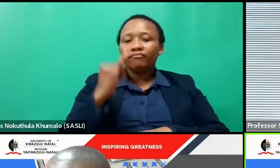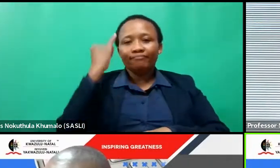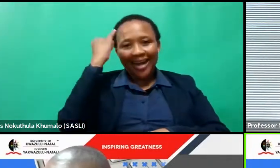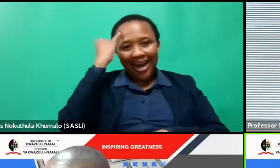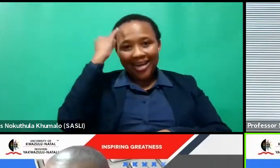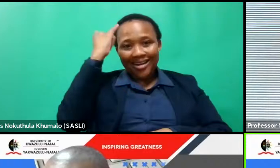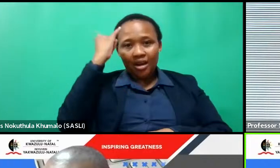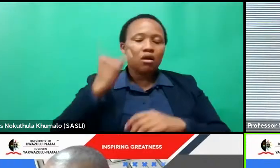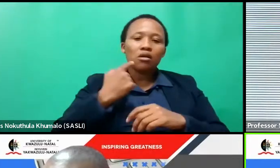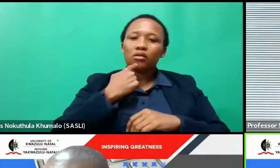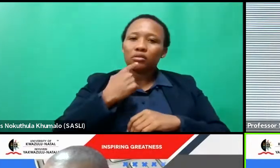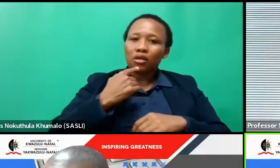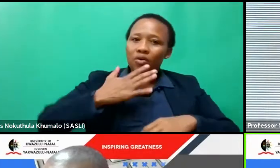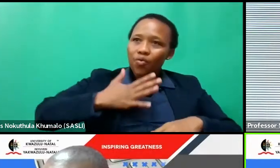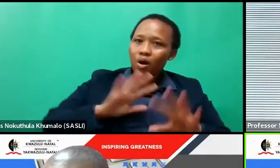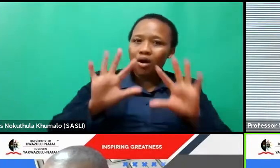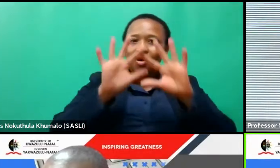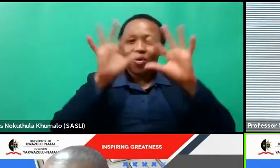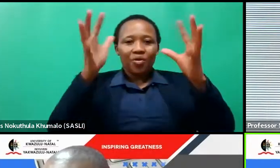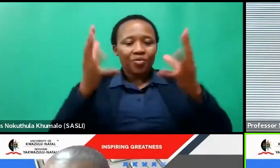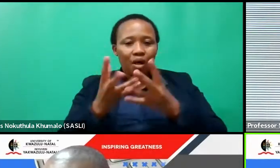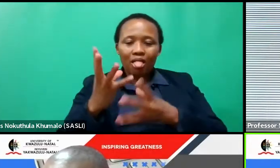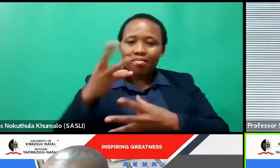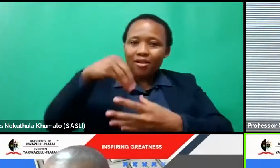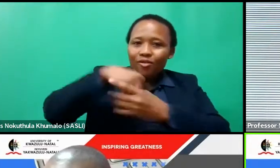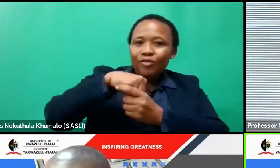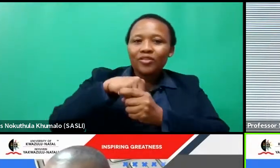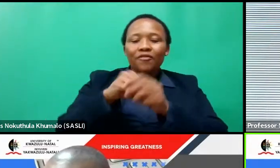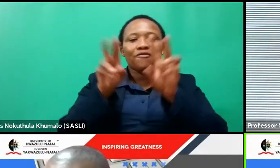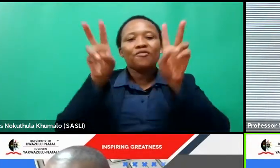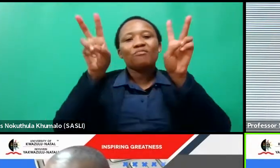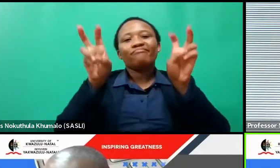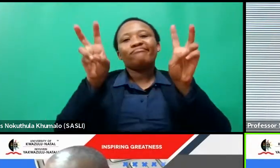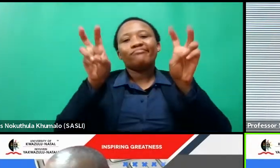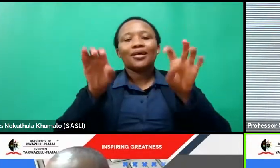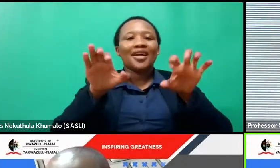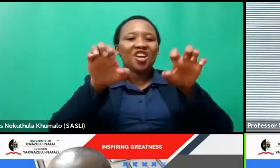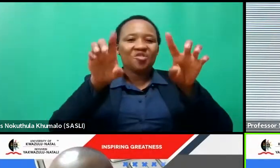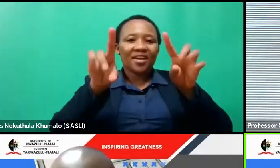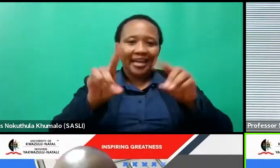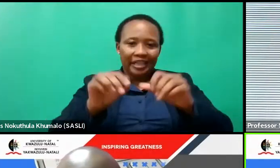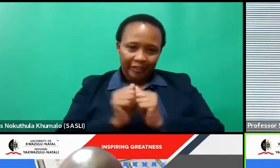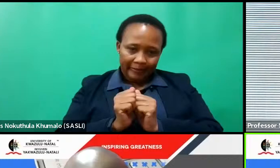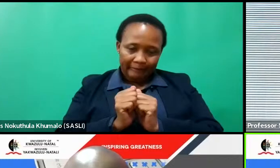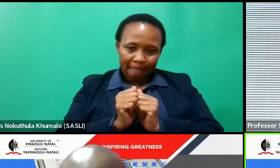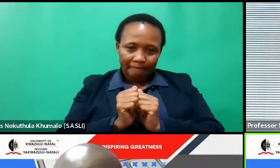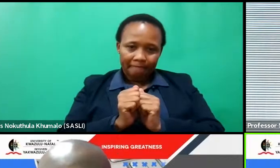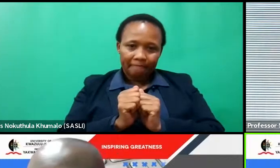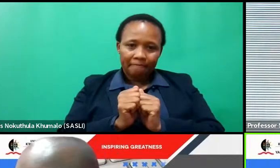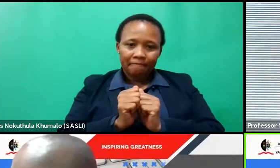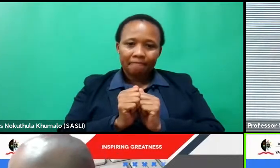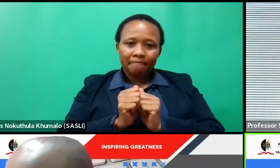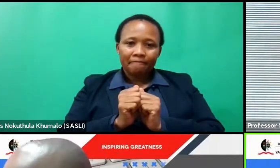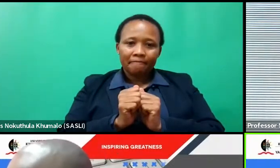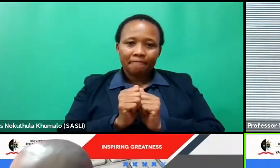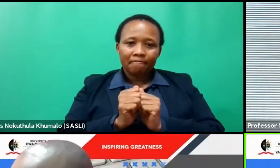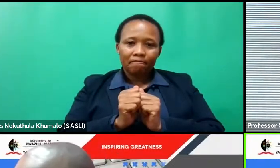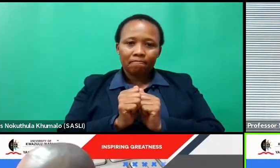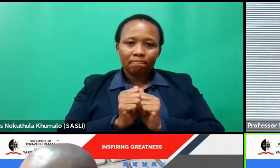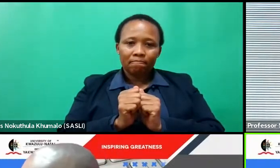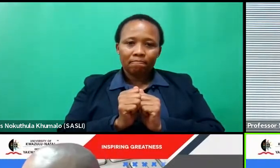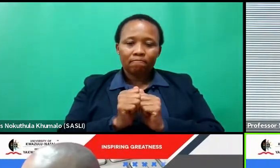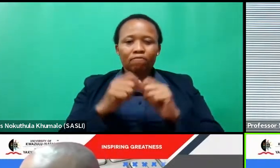inclusive world order in terms of education. Given the complexity of our transformation to